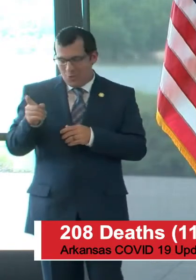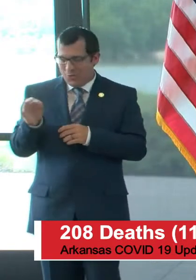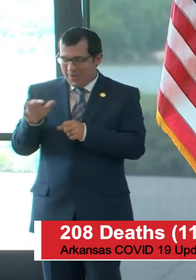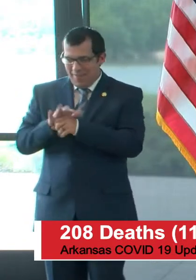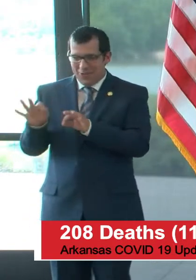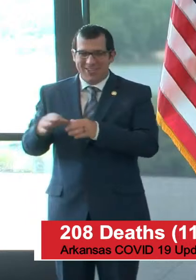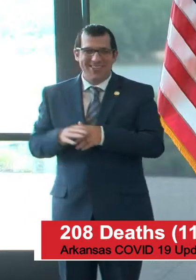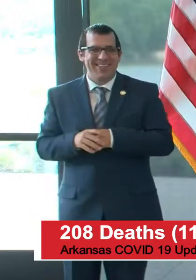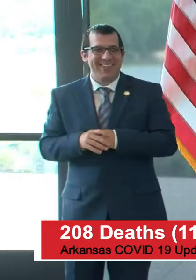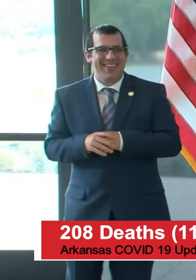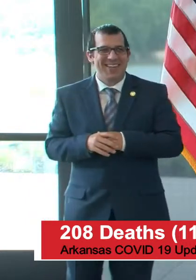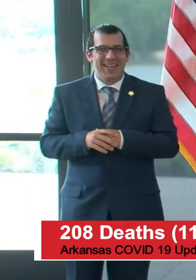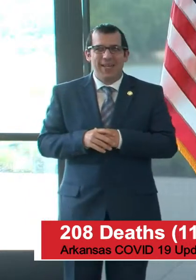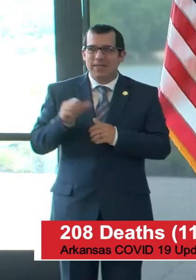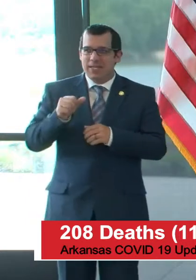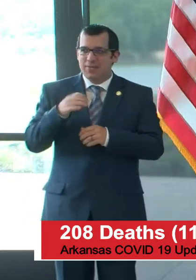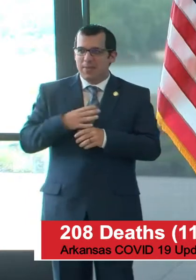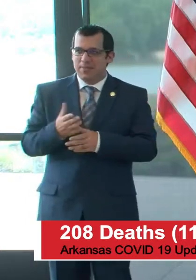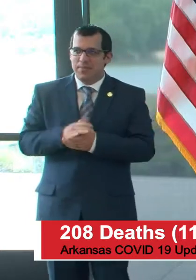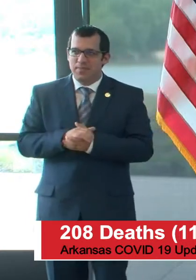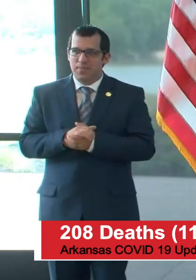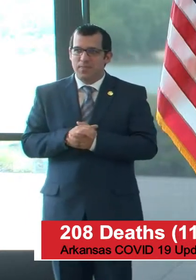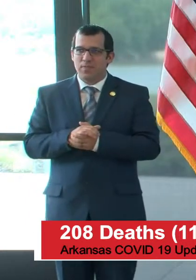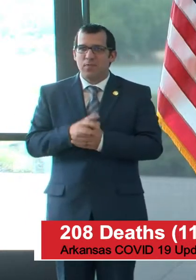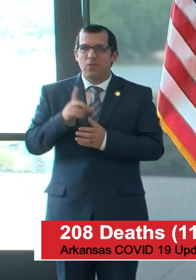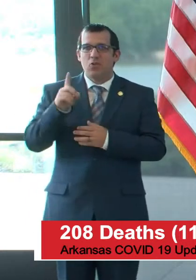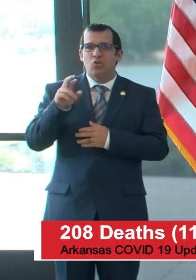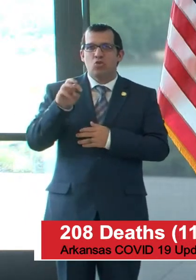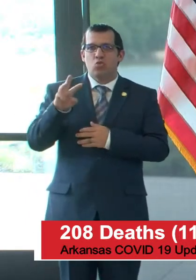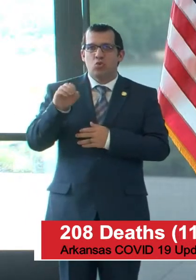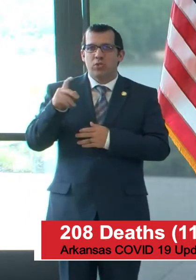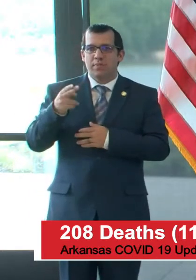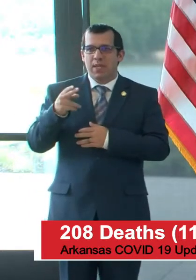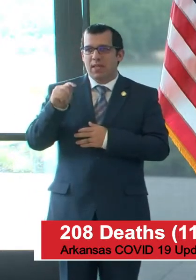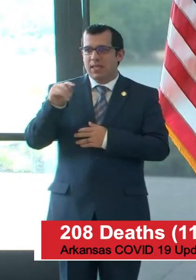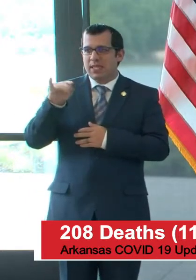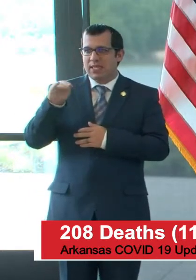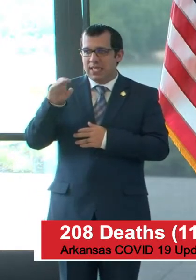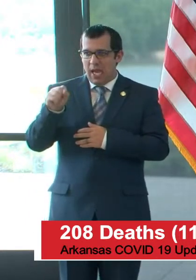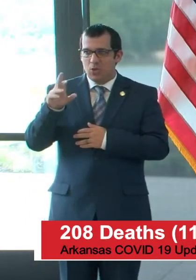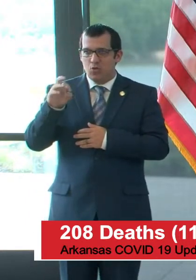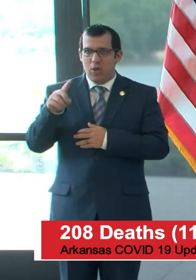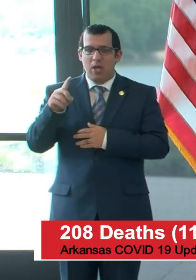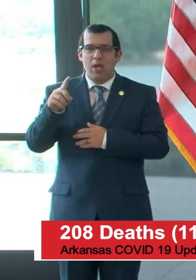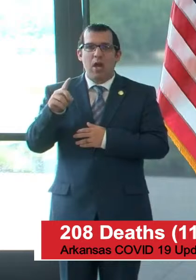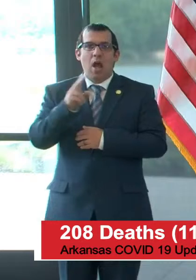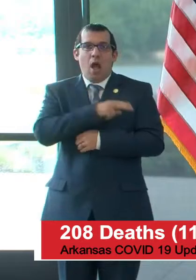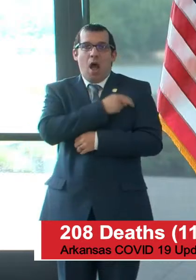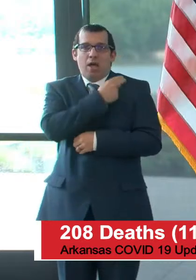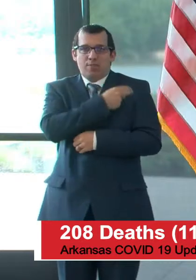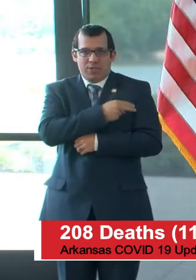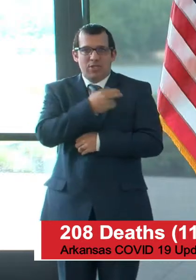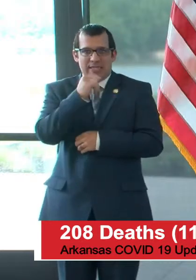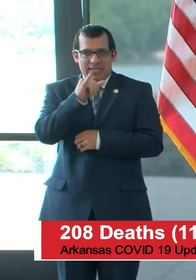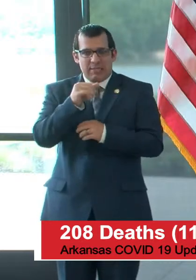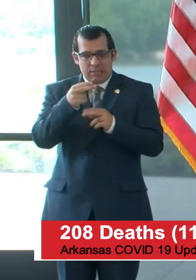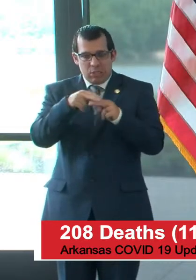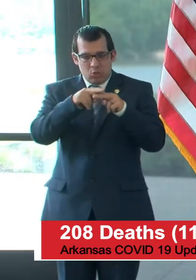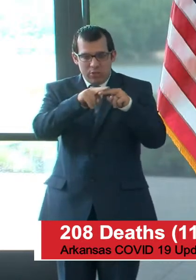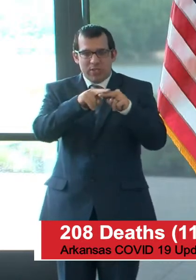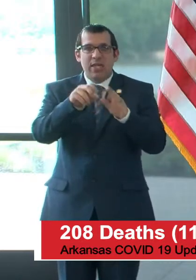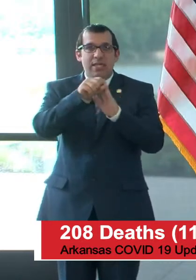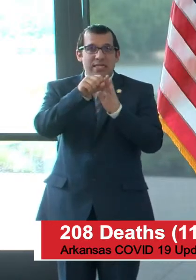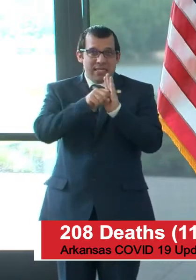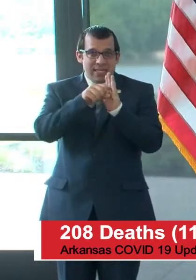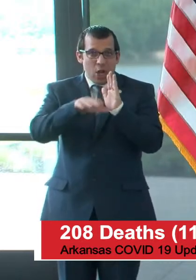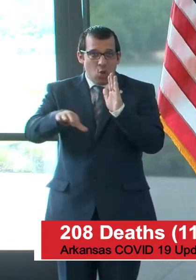right. Yes, ma'am. I'm Drew Smith with the Times-Record. The hospitalizations are still on the rise, and you said that